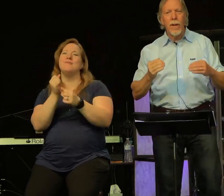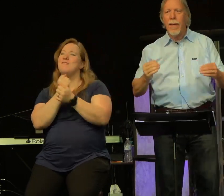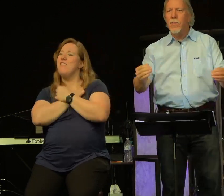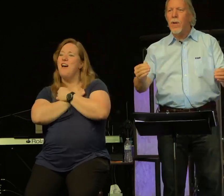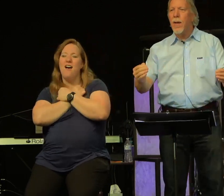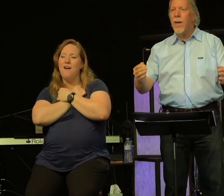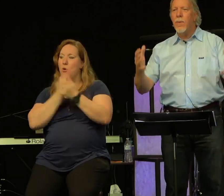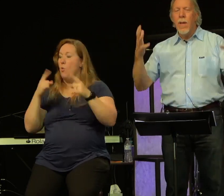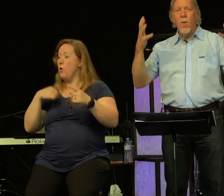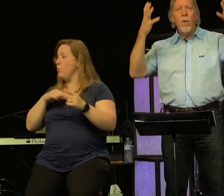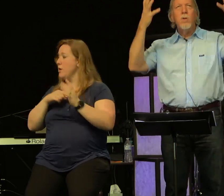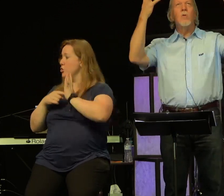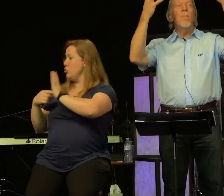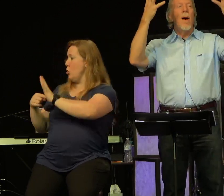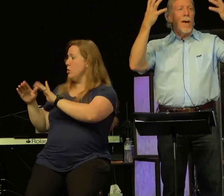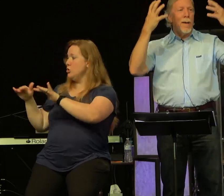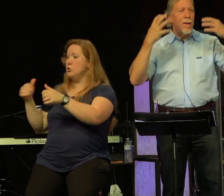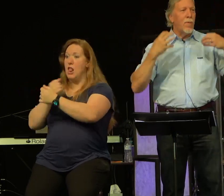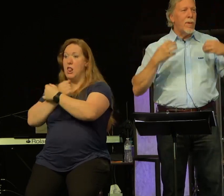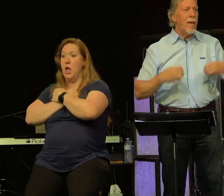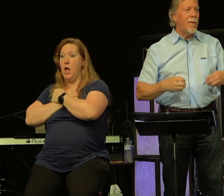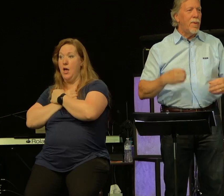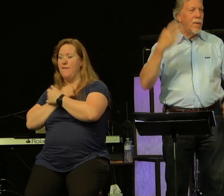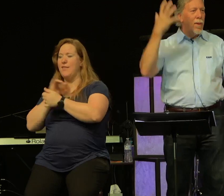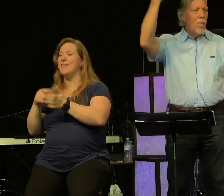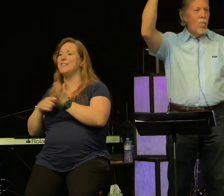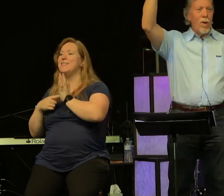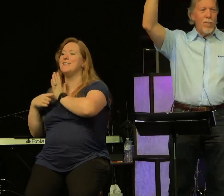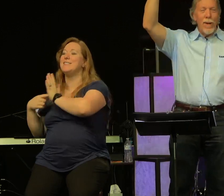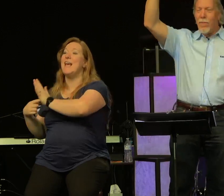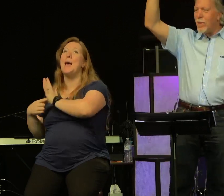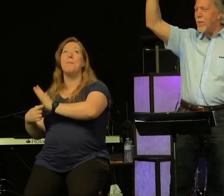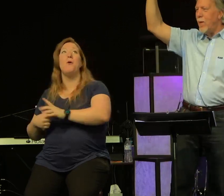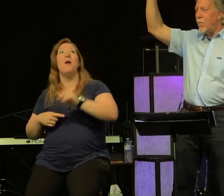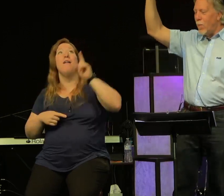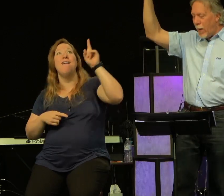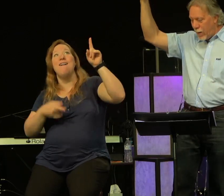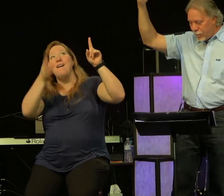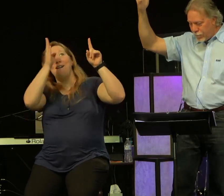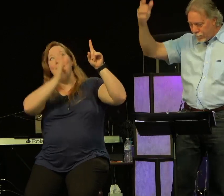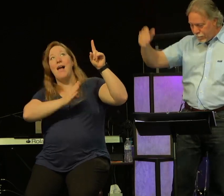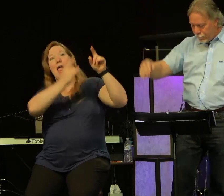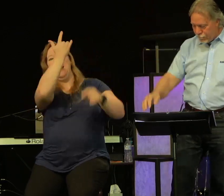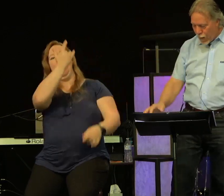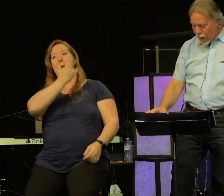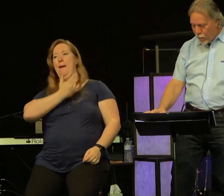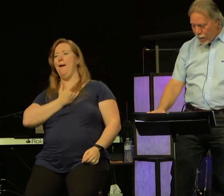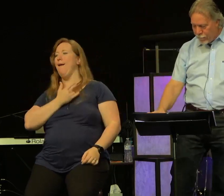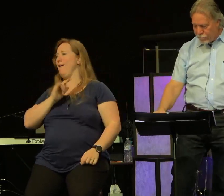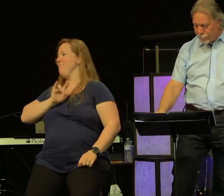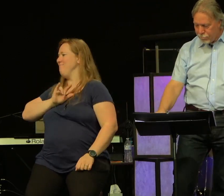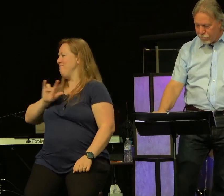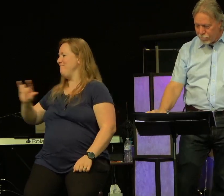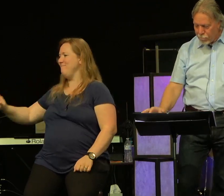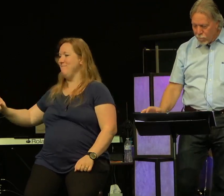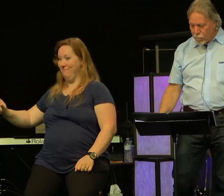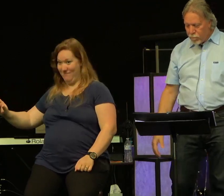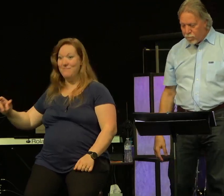show our kids love, we're just modeling for them what we receive from Him. Amen? Amen. Amen.